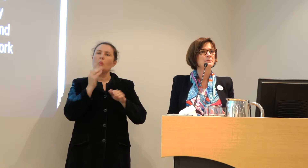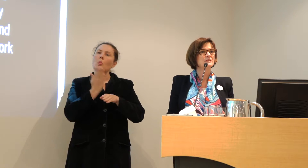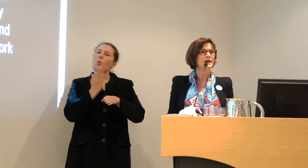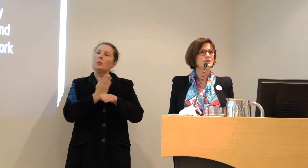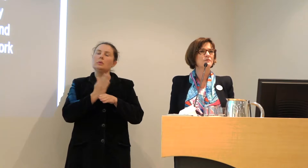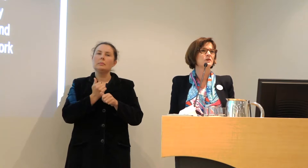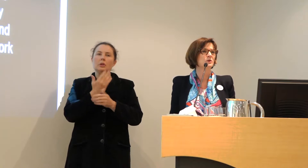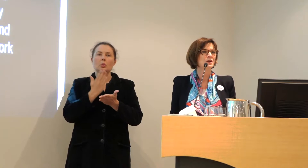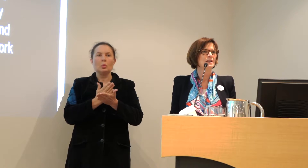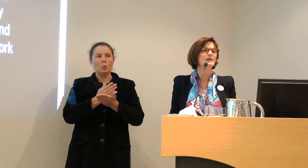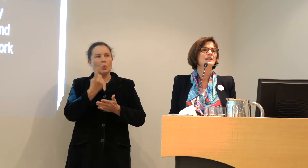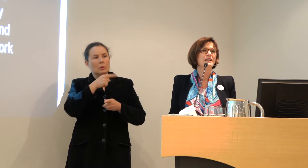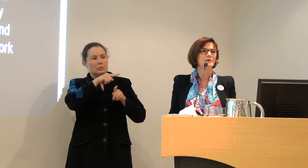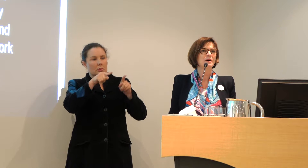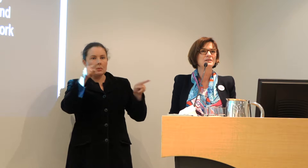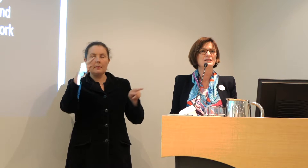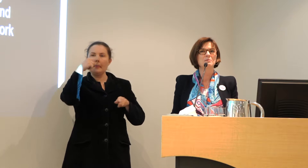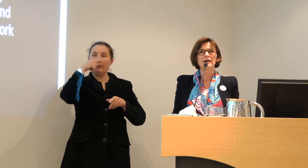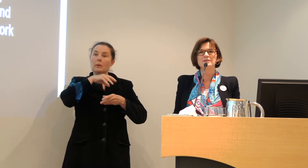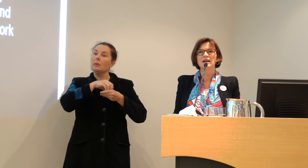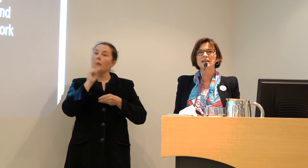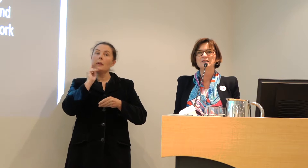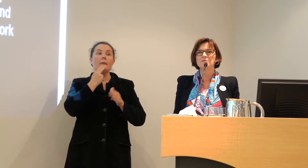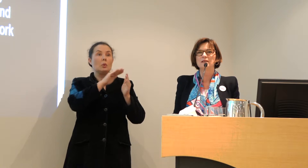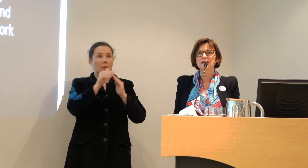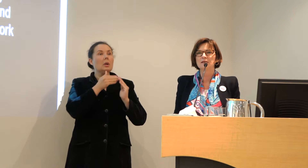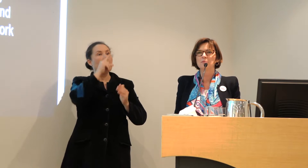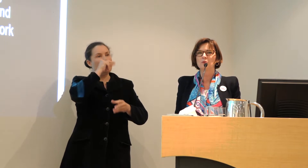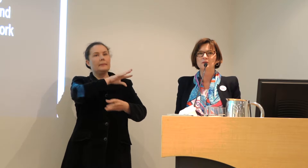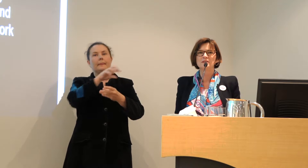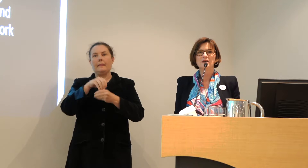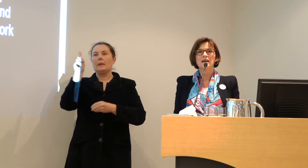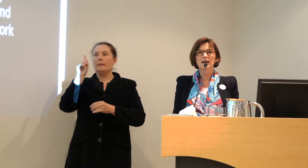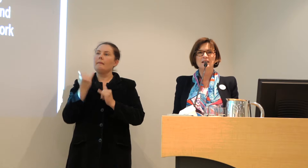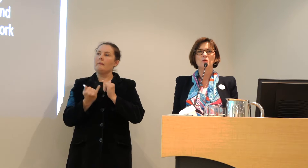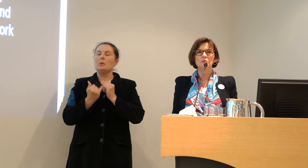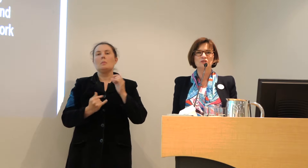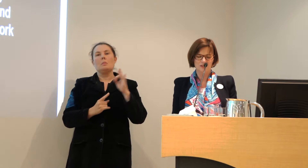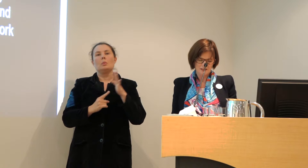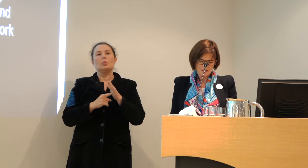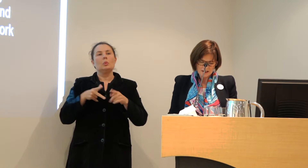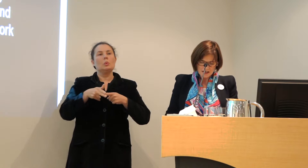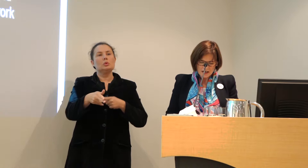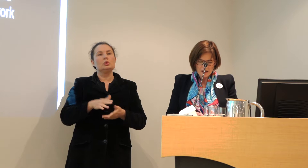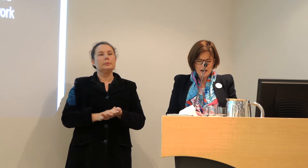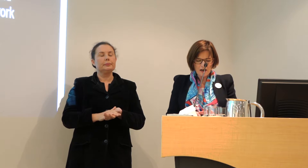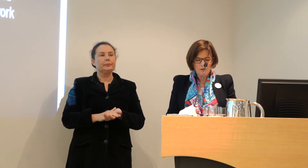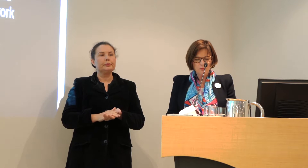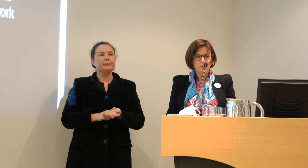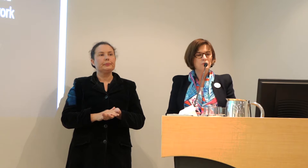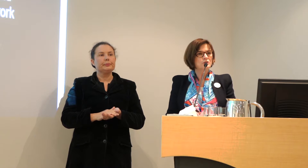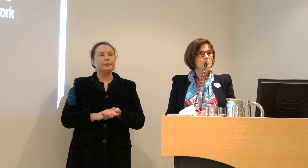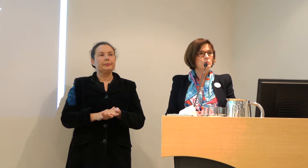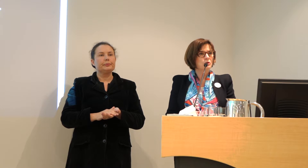that members of our deaf community can participate today in this really important launch.